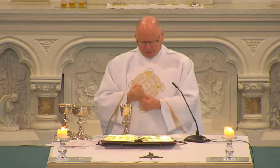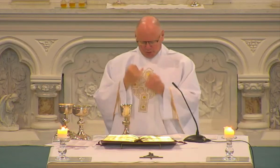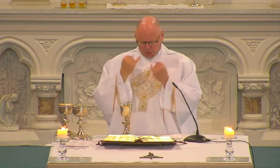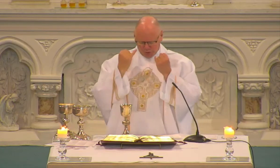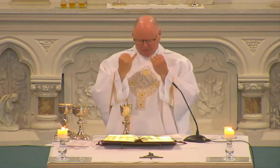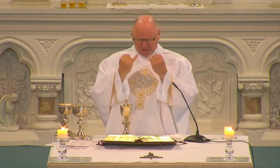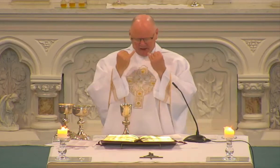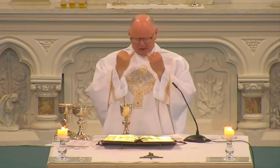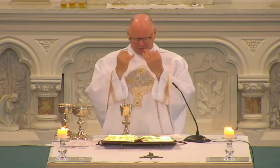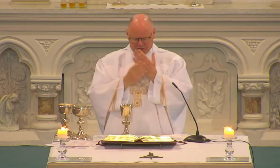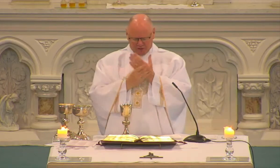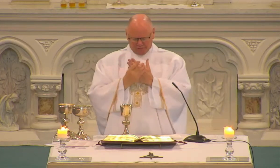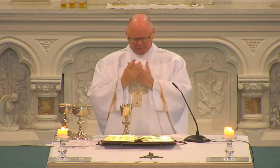Behold the Lamb of God.